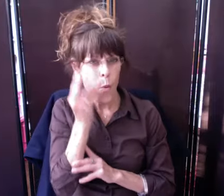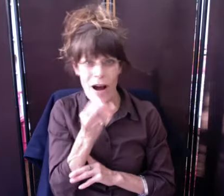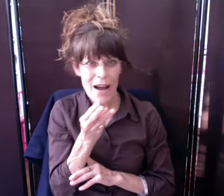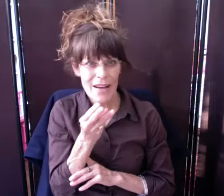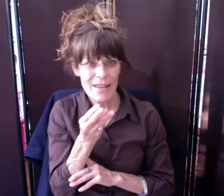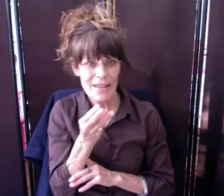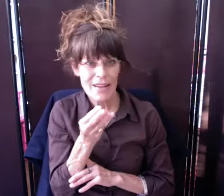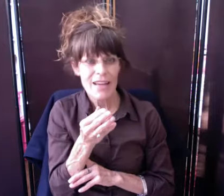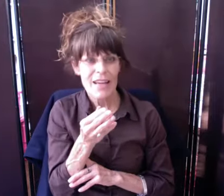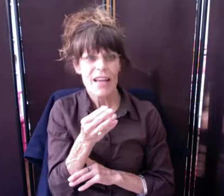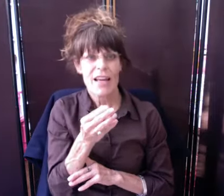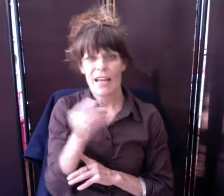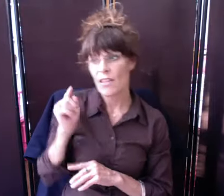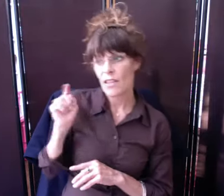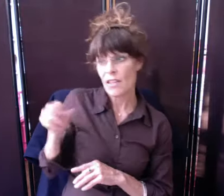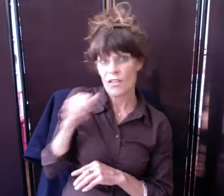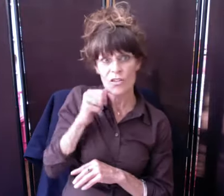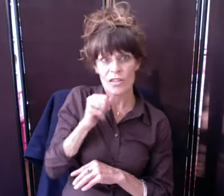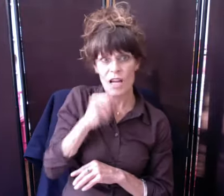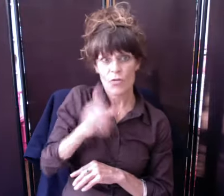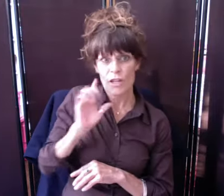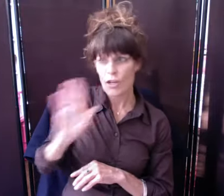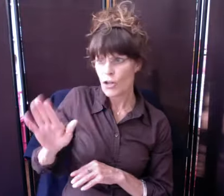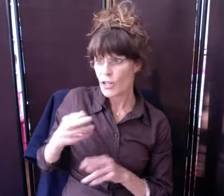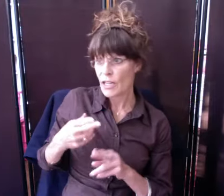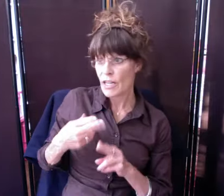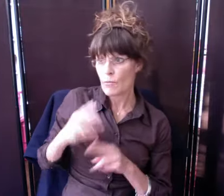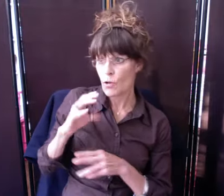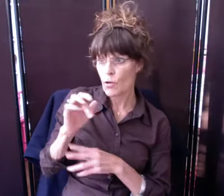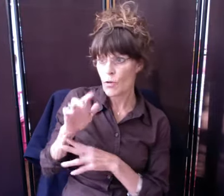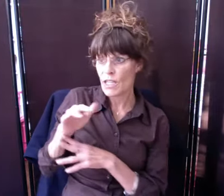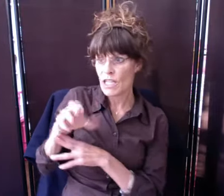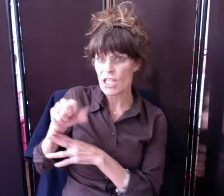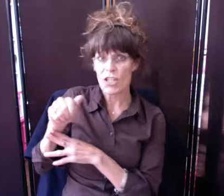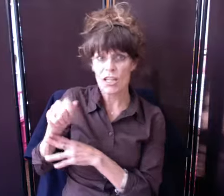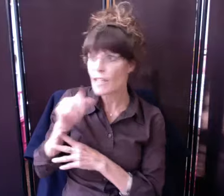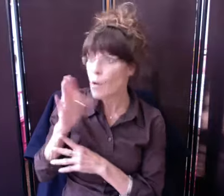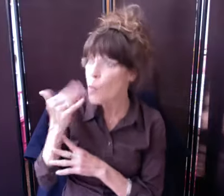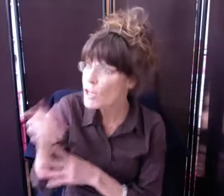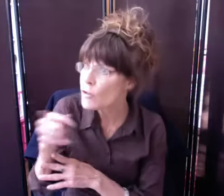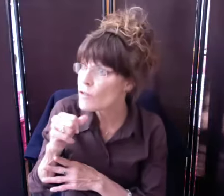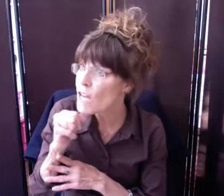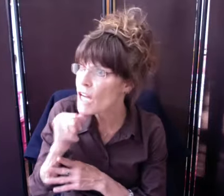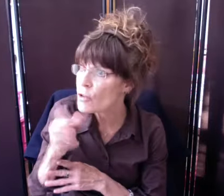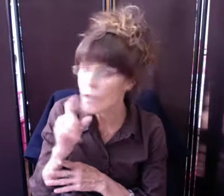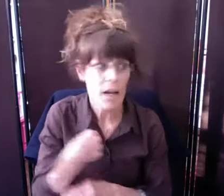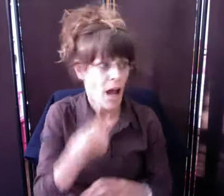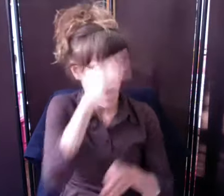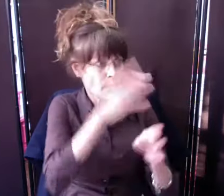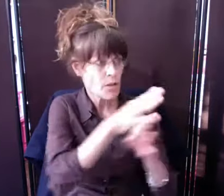this girl's not drinking and her name is Crystal. And I asked her, why are you not drinking? And she said she's sober. And I said, oh my gosh, I'm so happy for